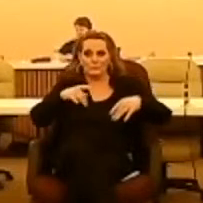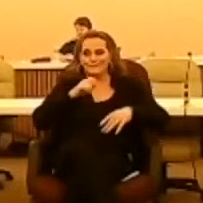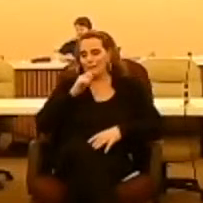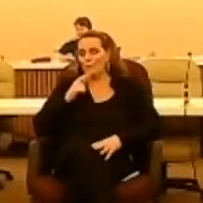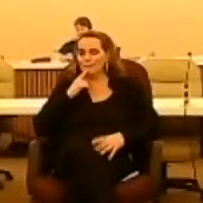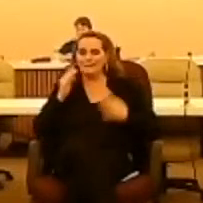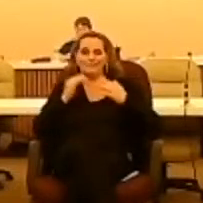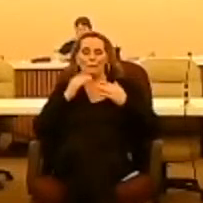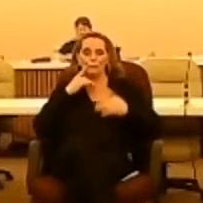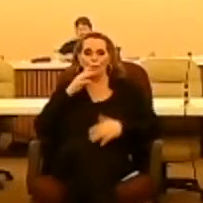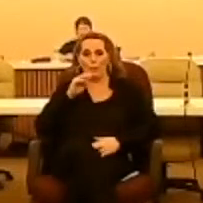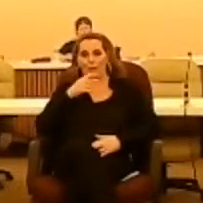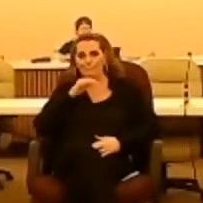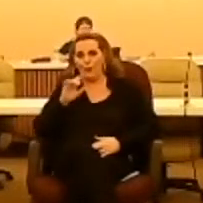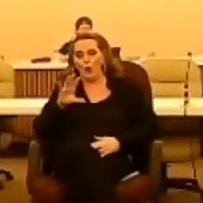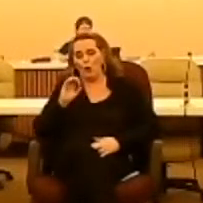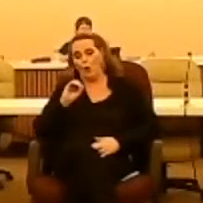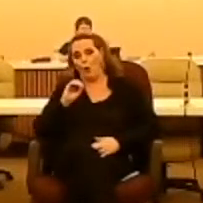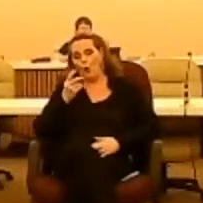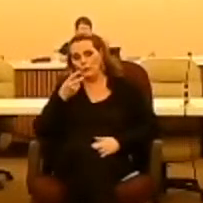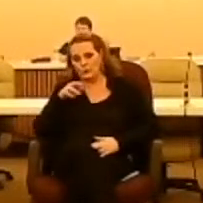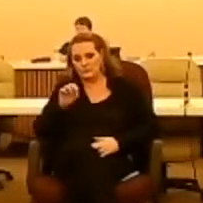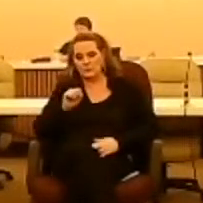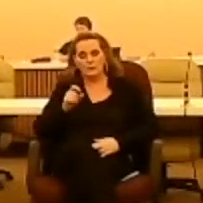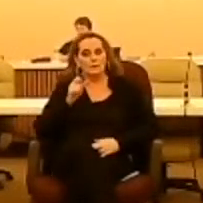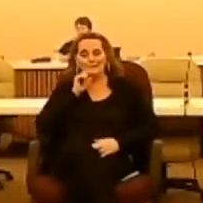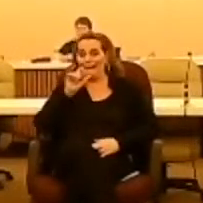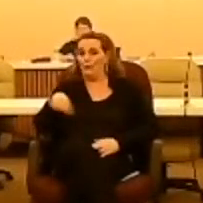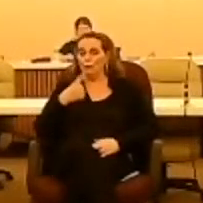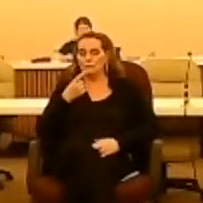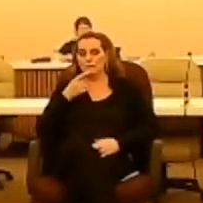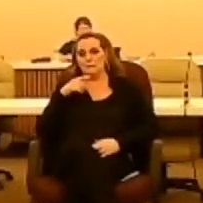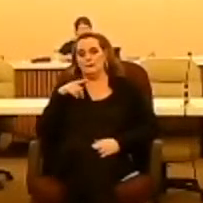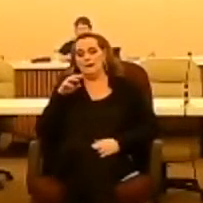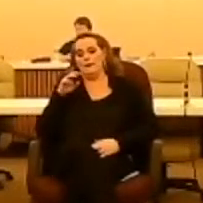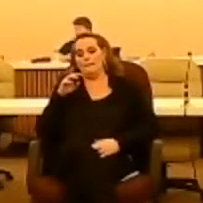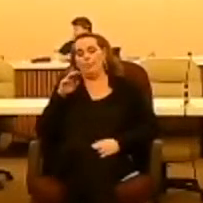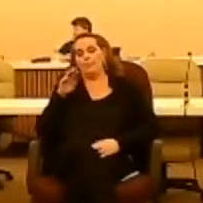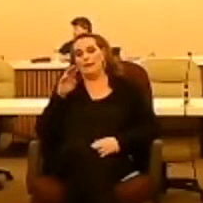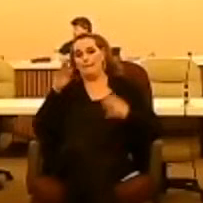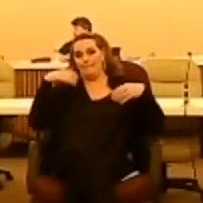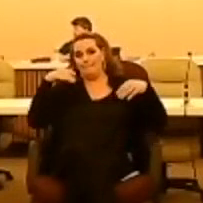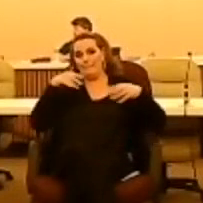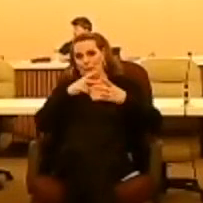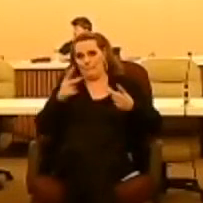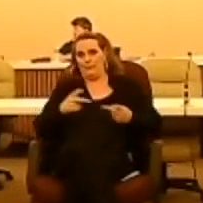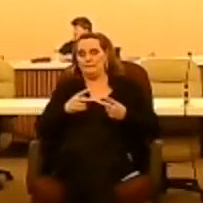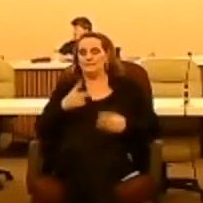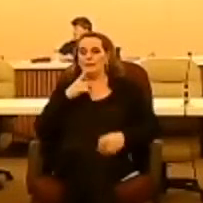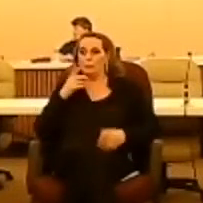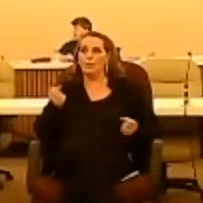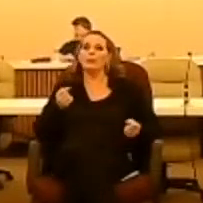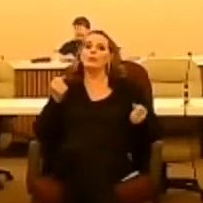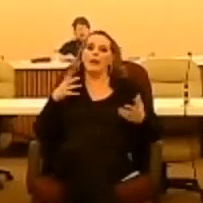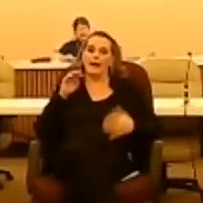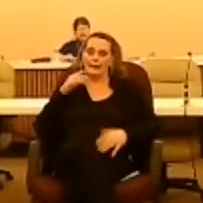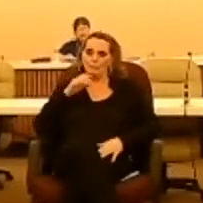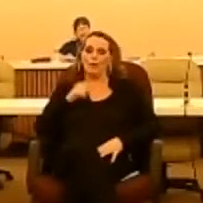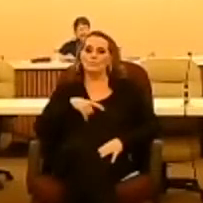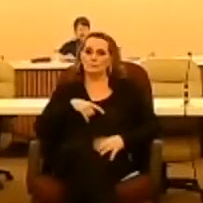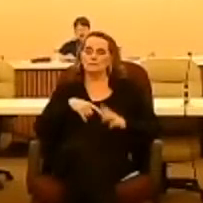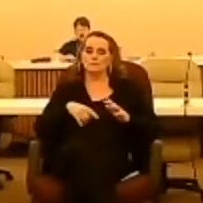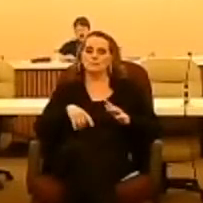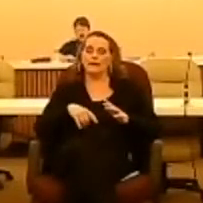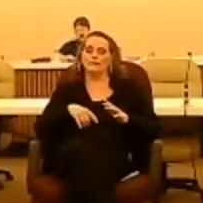owners and not just Marketplace. A lot of malls took a hit because of that. Well, and all the stores that are inside, absolutely. Right.